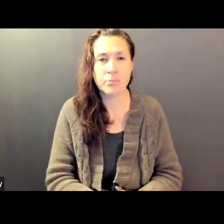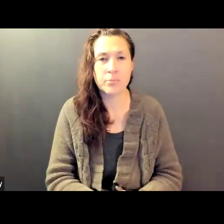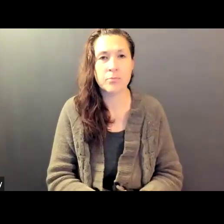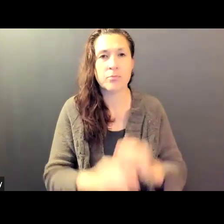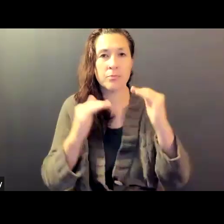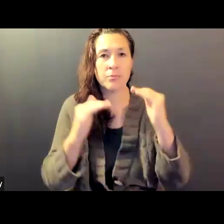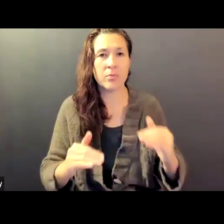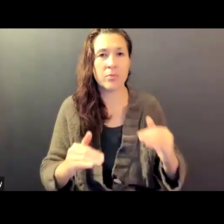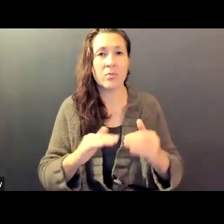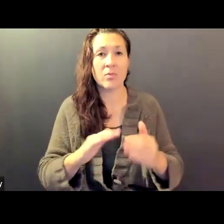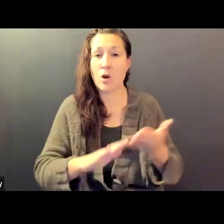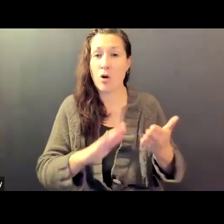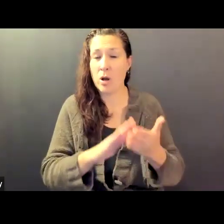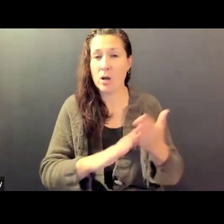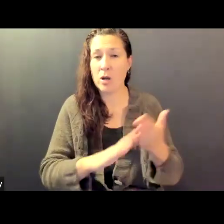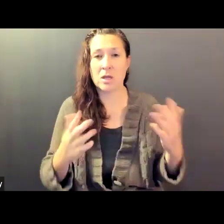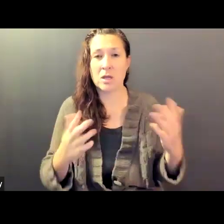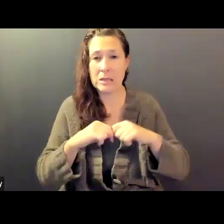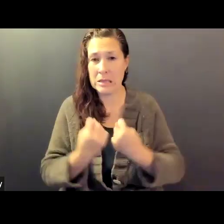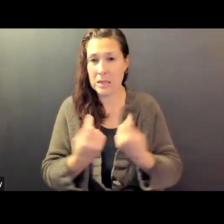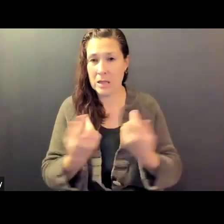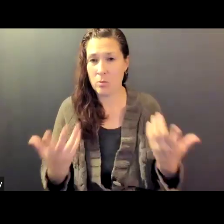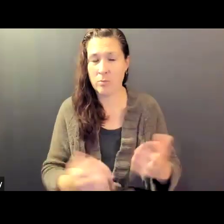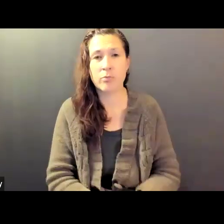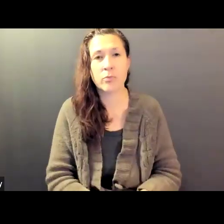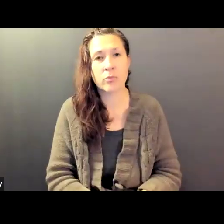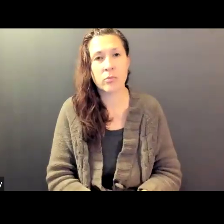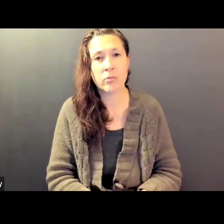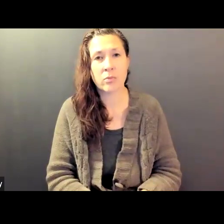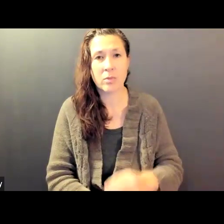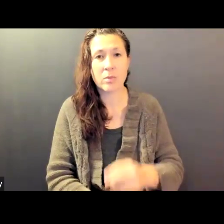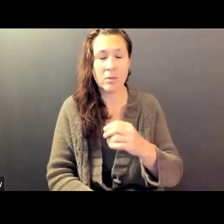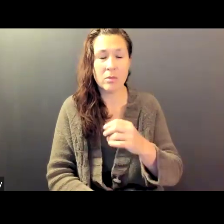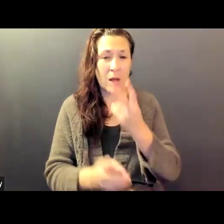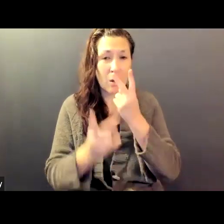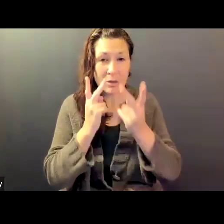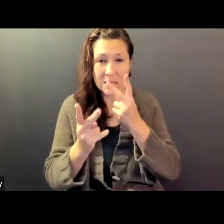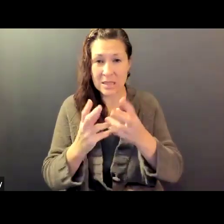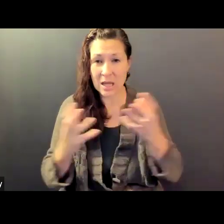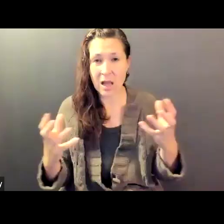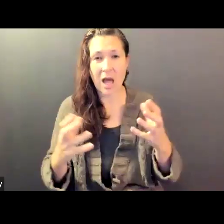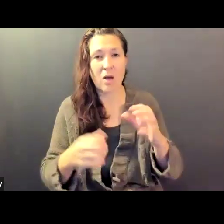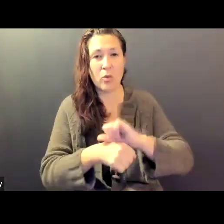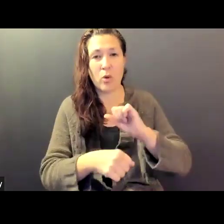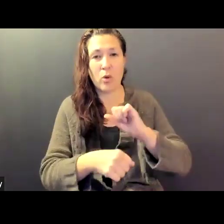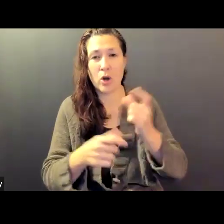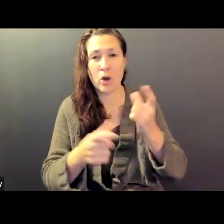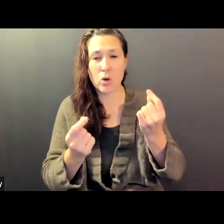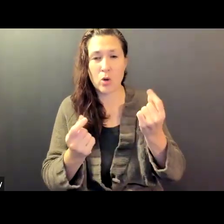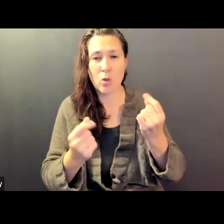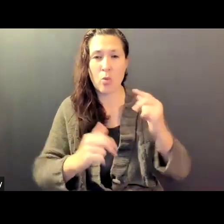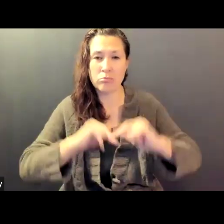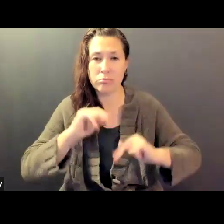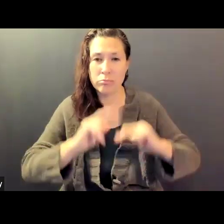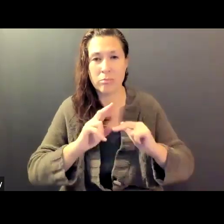In our operations team, we've heard a lot, obviously, about the work we're doing in our capital planning and